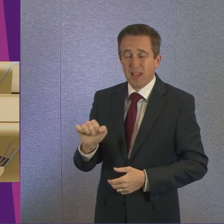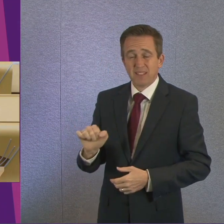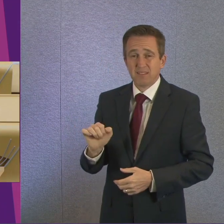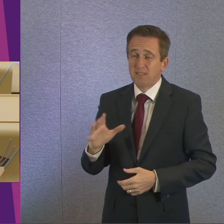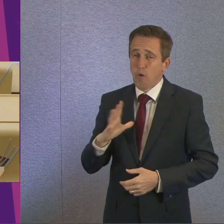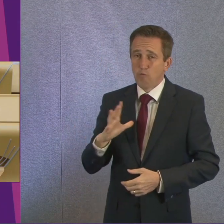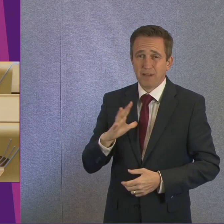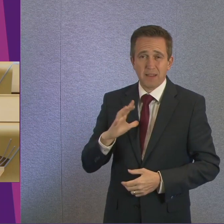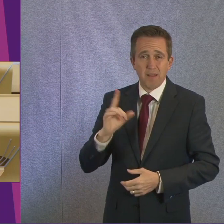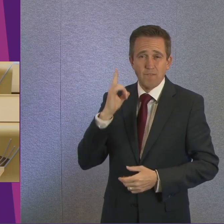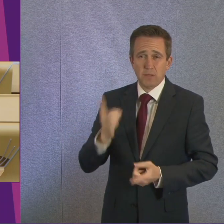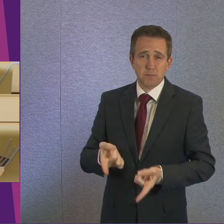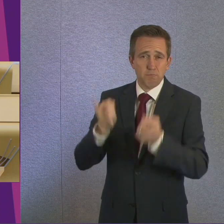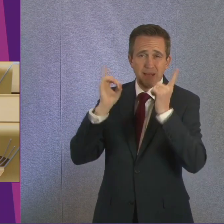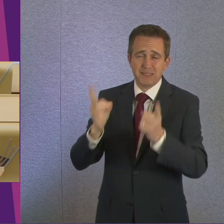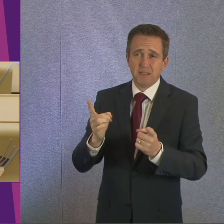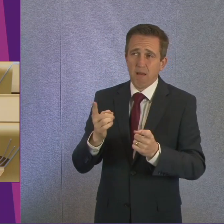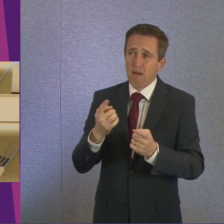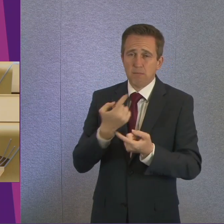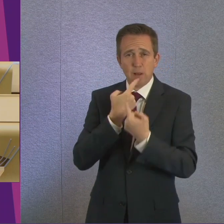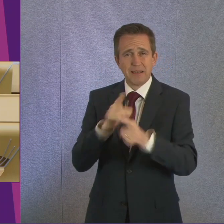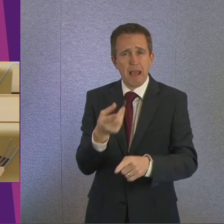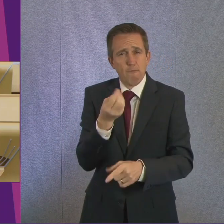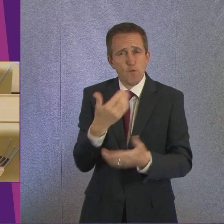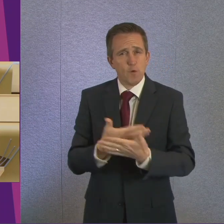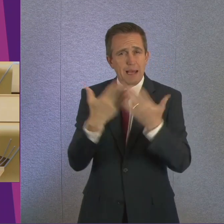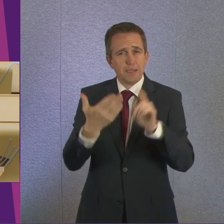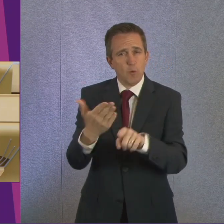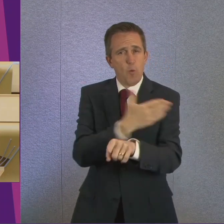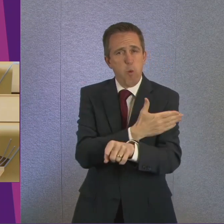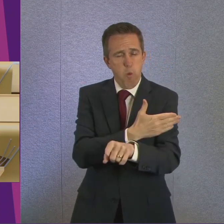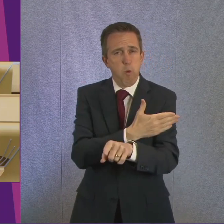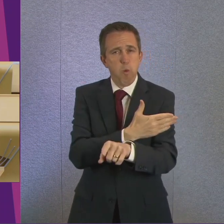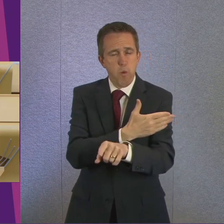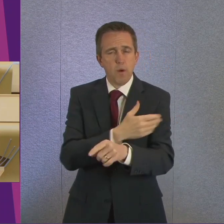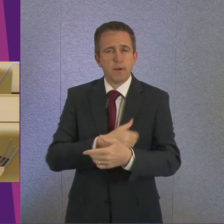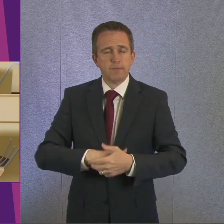out only a few days ago, in terms of the